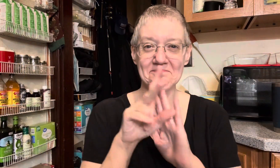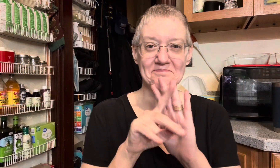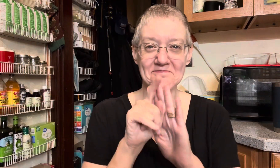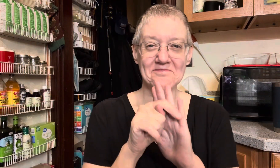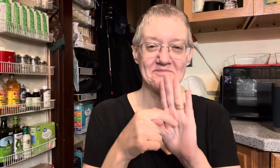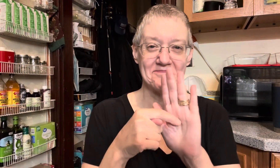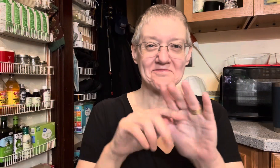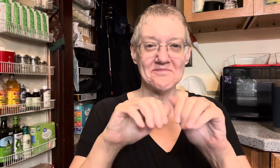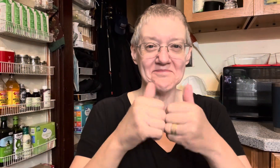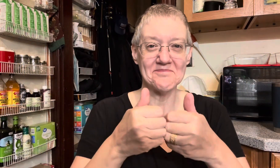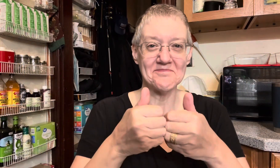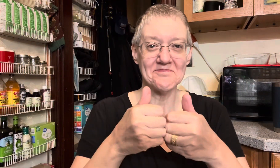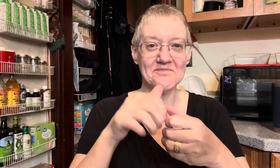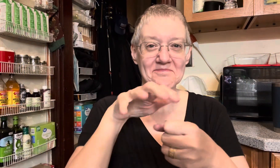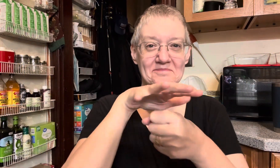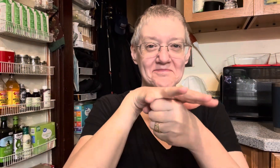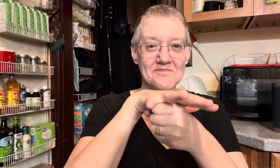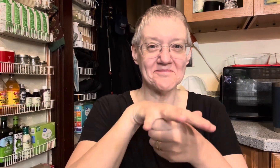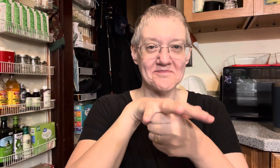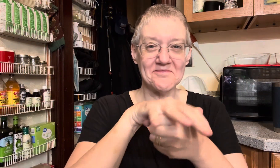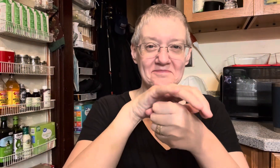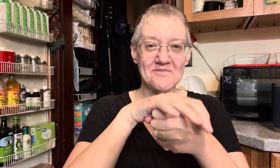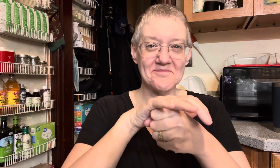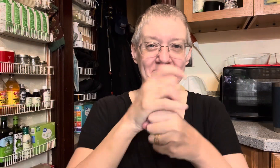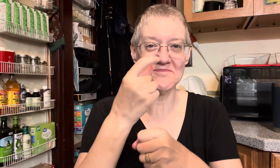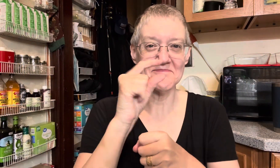And I have a video on how I pressure canned my green beans.